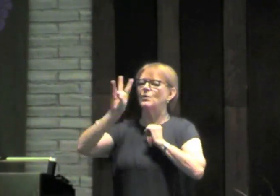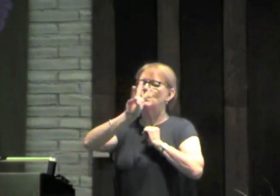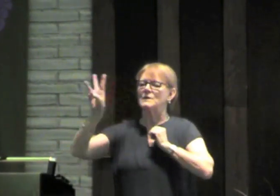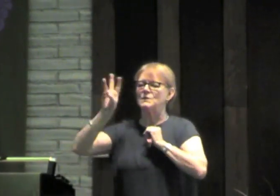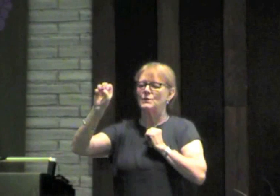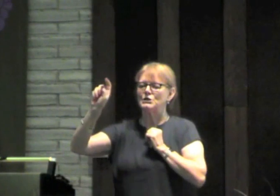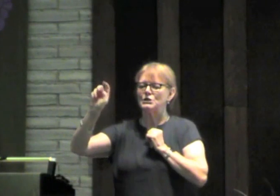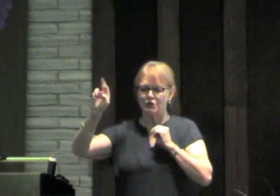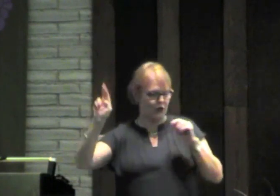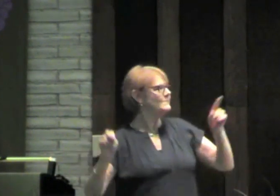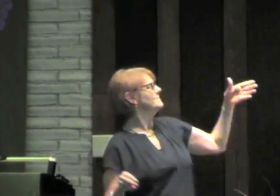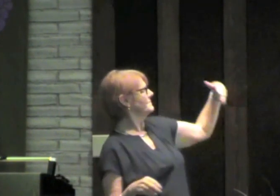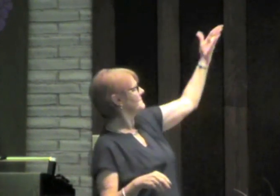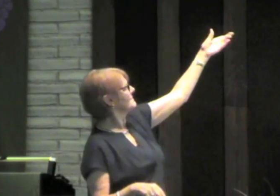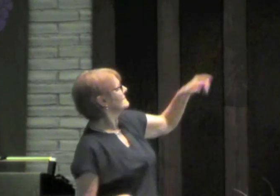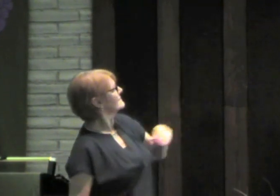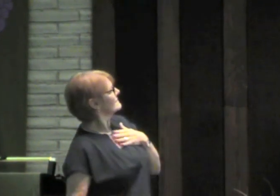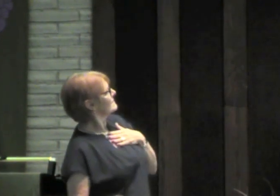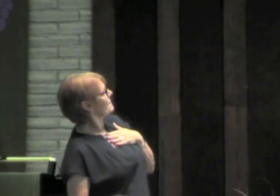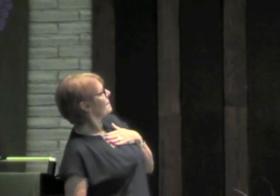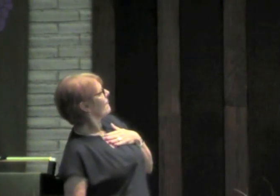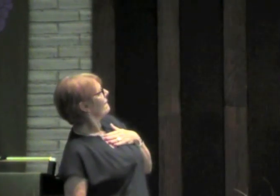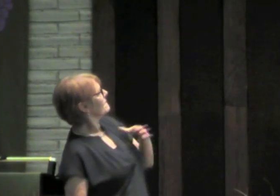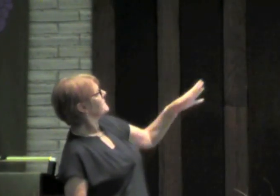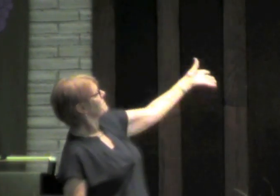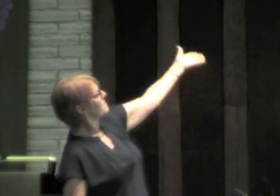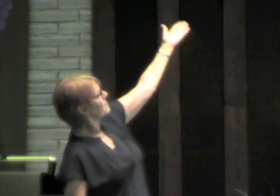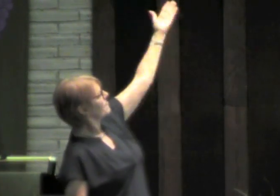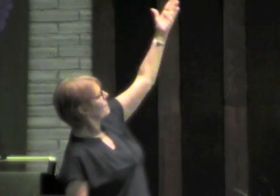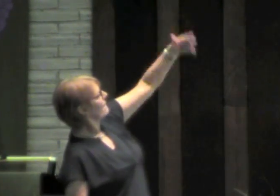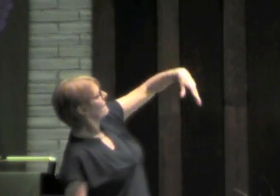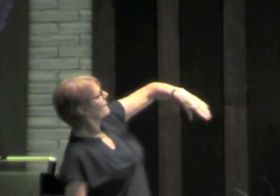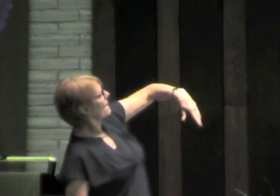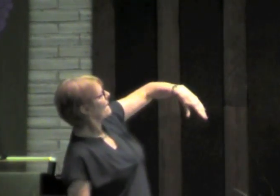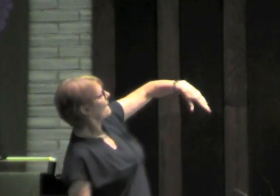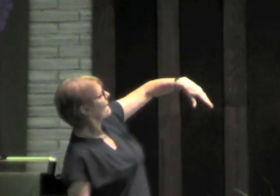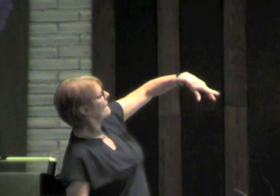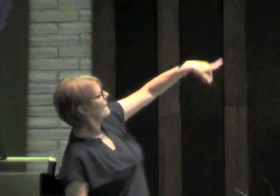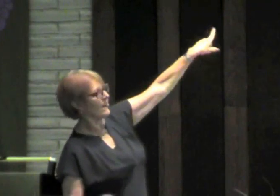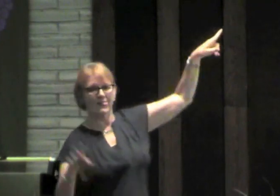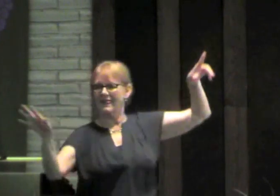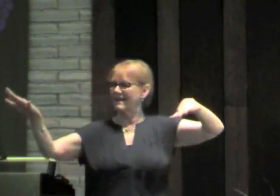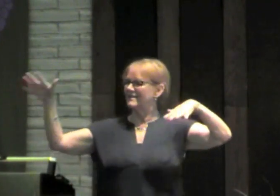And the Wailing Wall is there. It's amazing. Here's just some pictures of